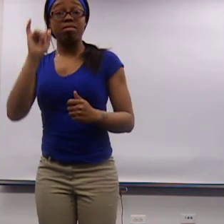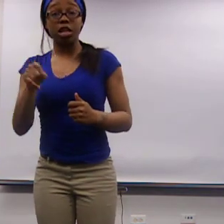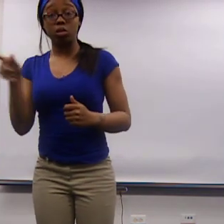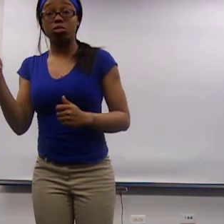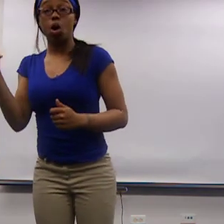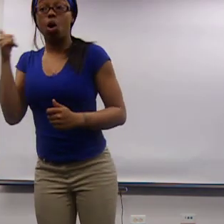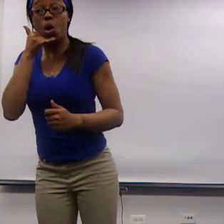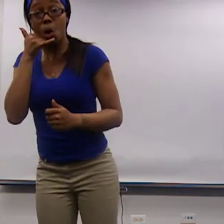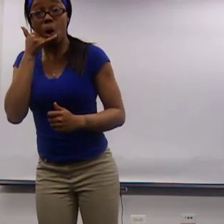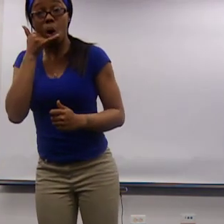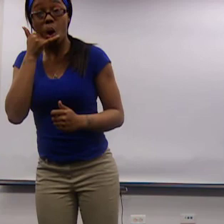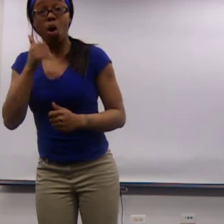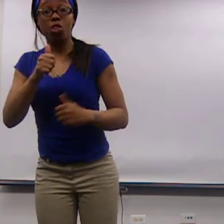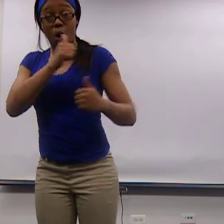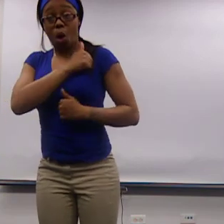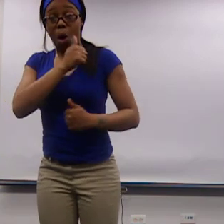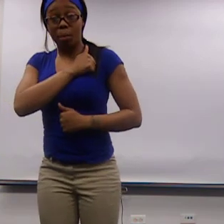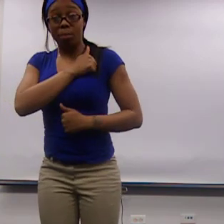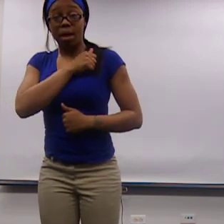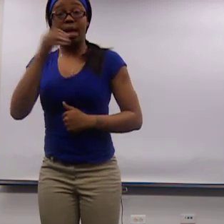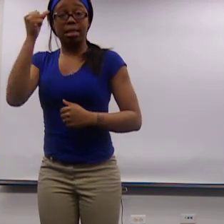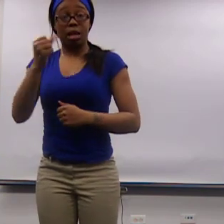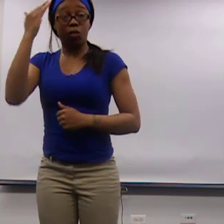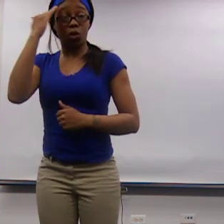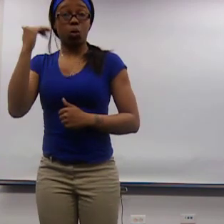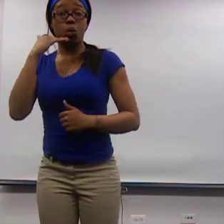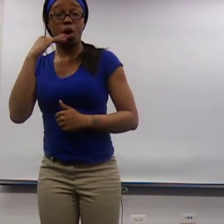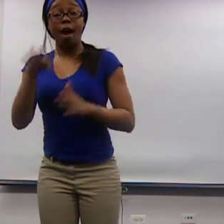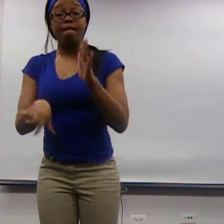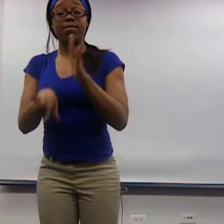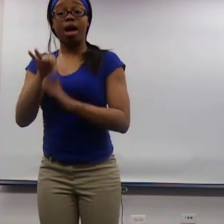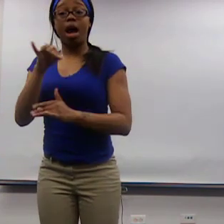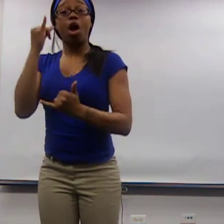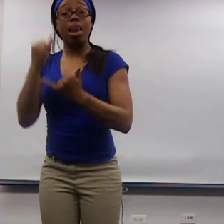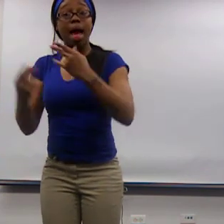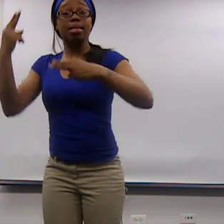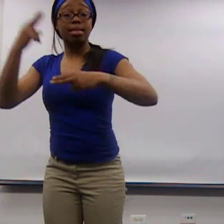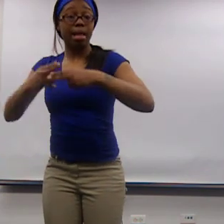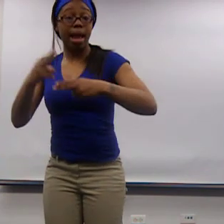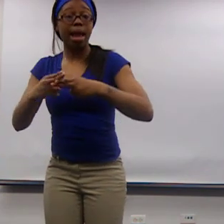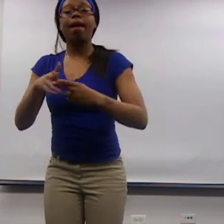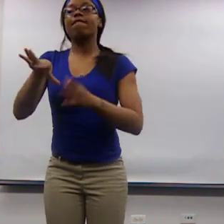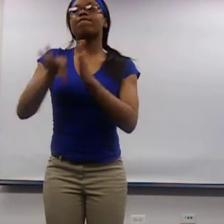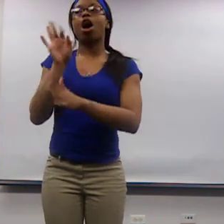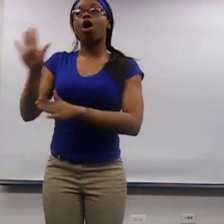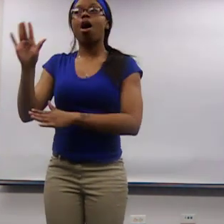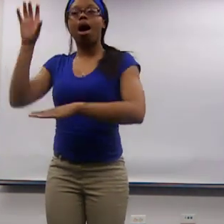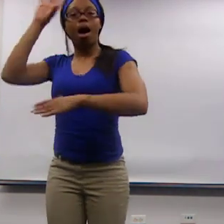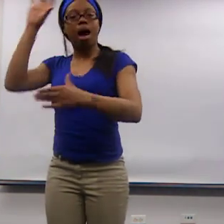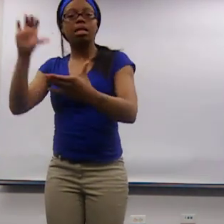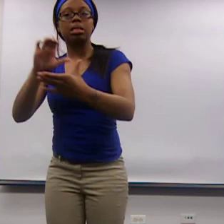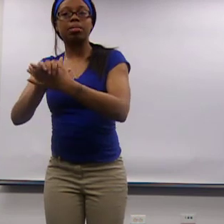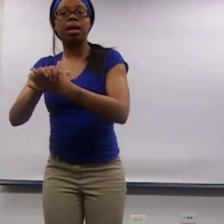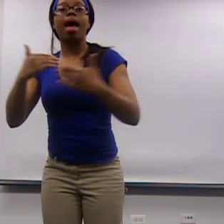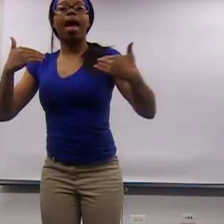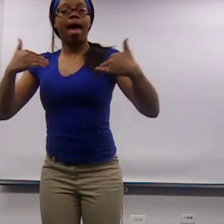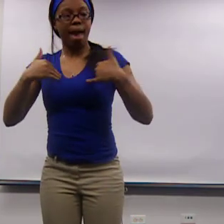Korea, find the woman's last name, find the woman's husband, get a general over there. They called the Korean